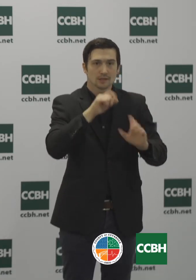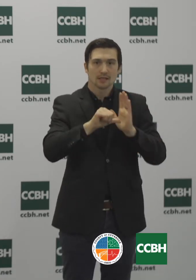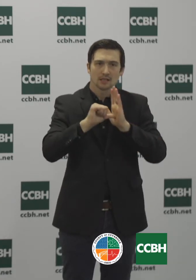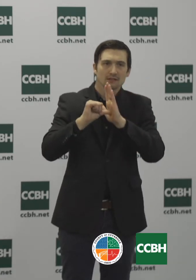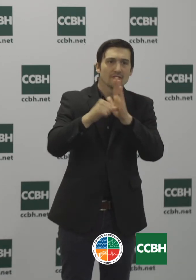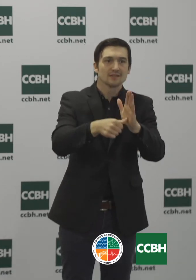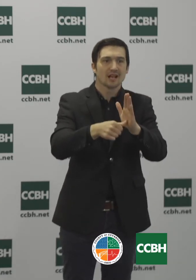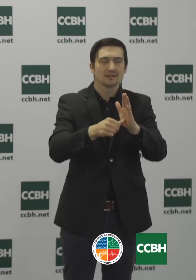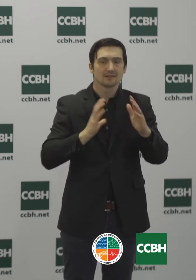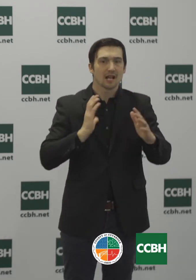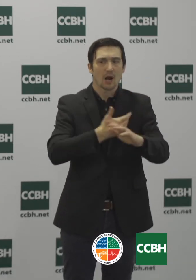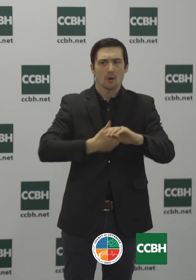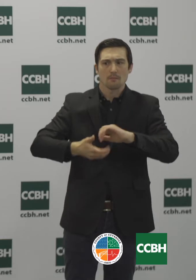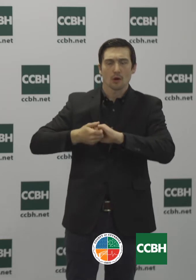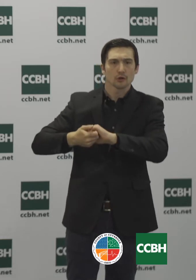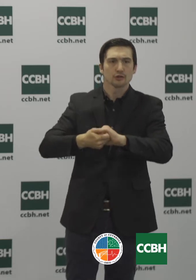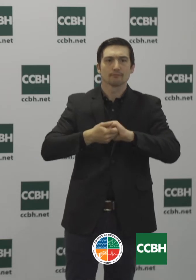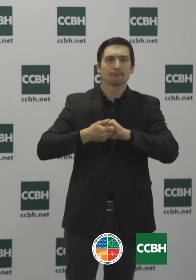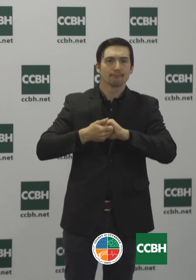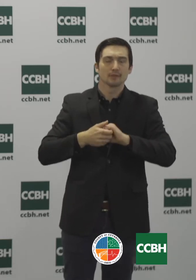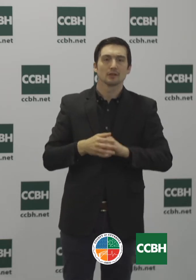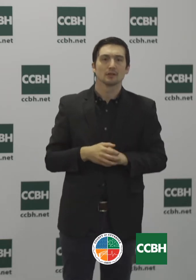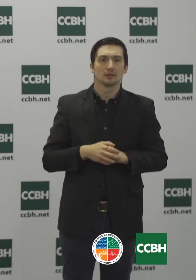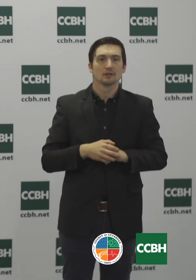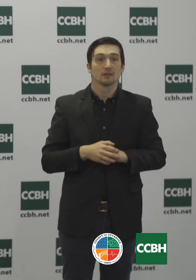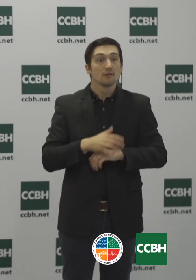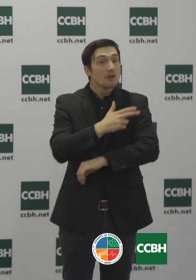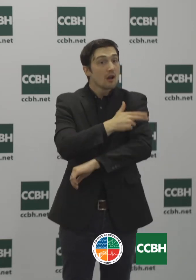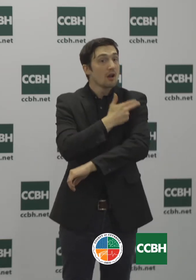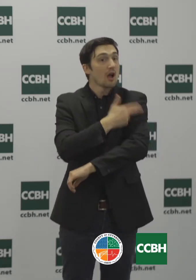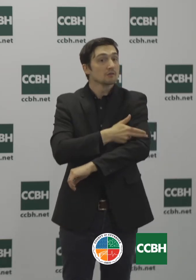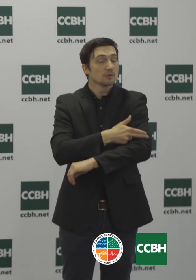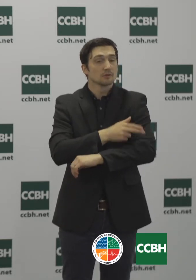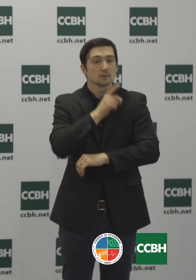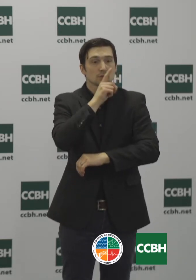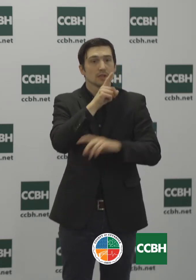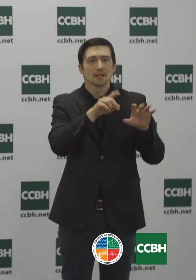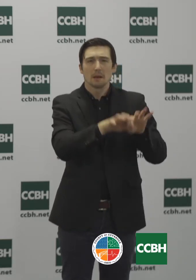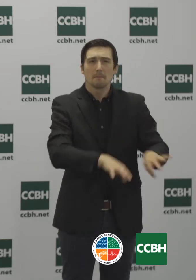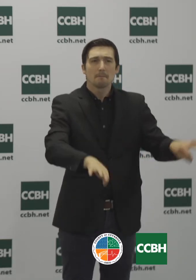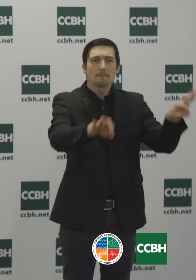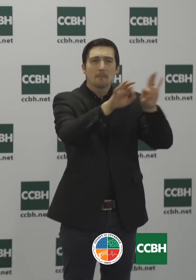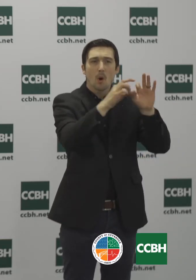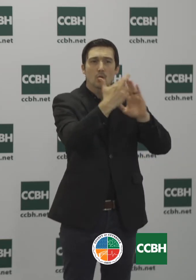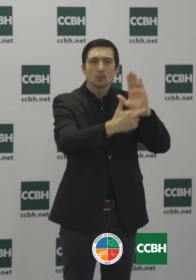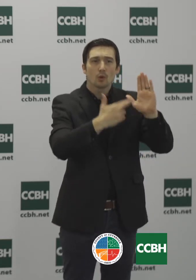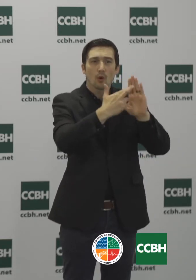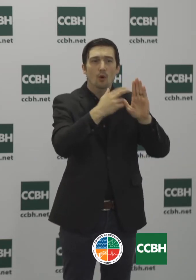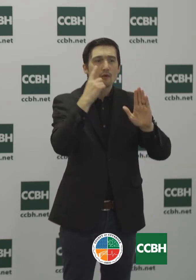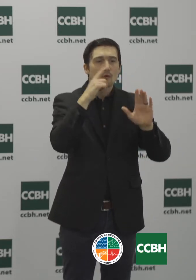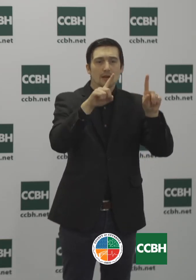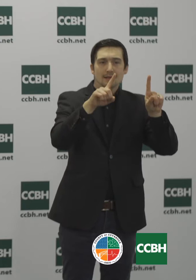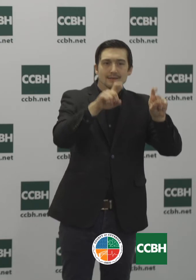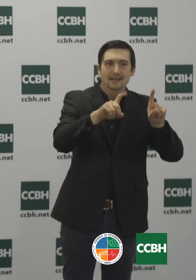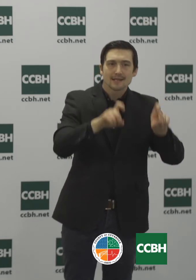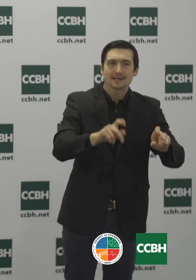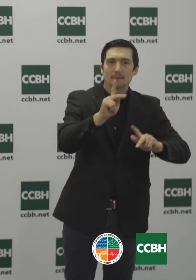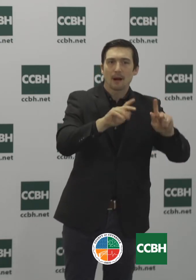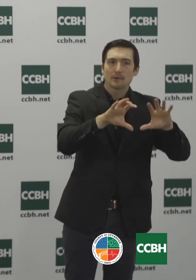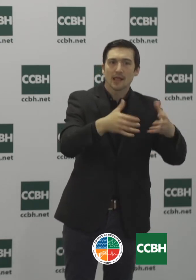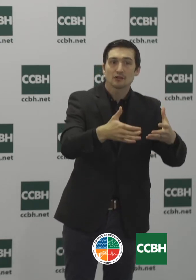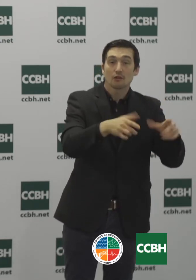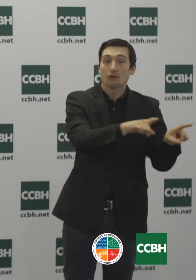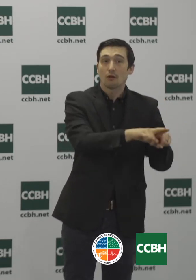clinical partners in the community. Our hospitals play a key role in testing in their patient populations, as well